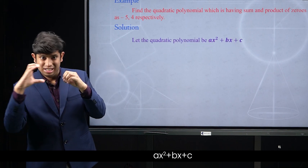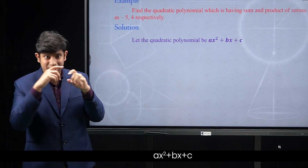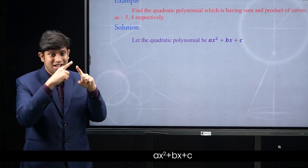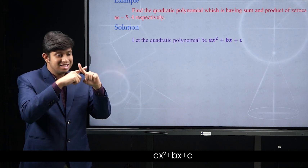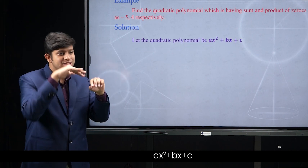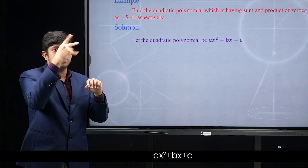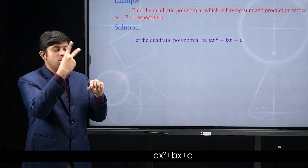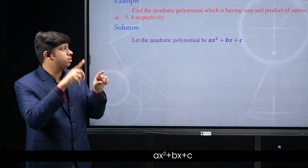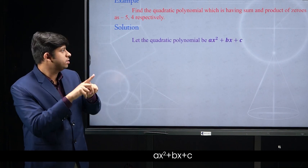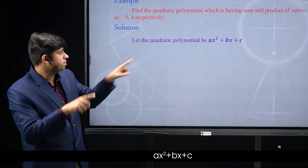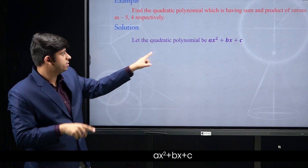plus bx plus c.